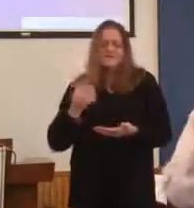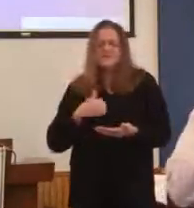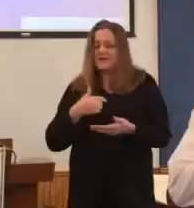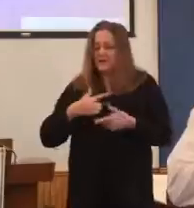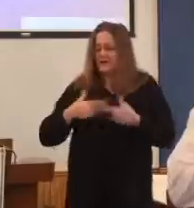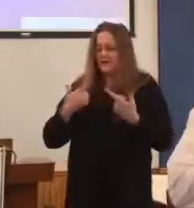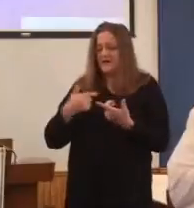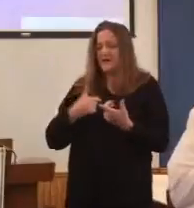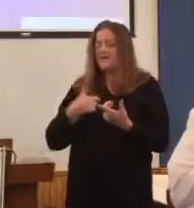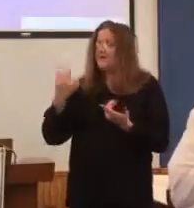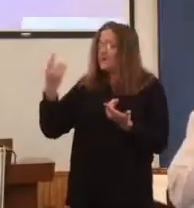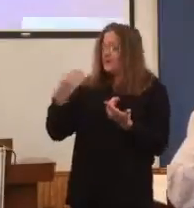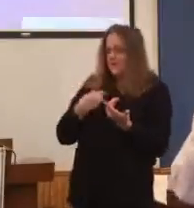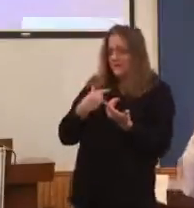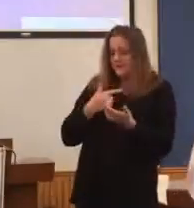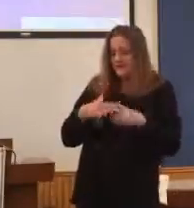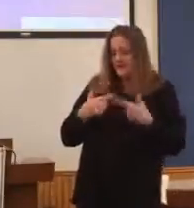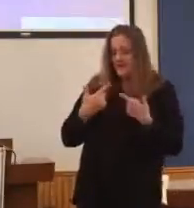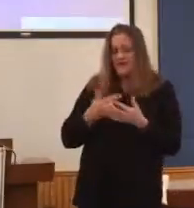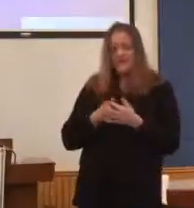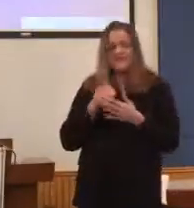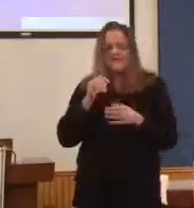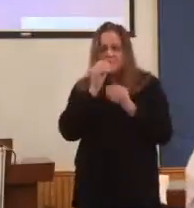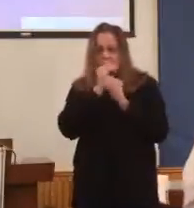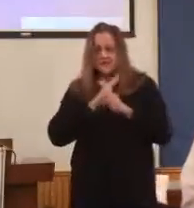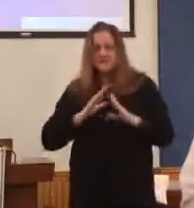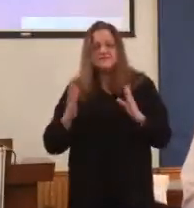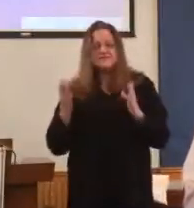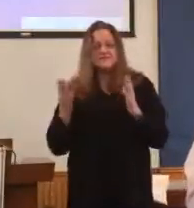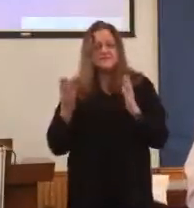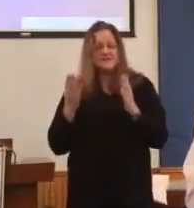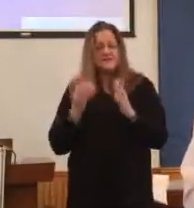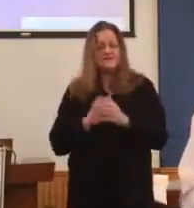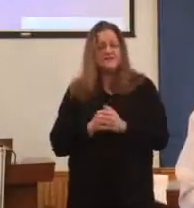that life that we've been given, that blessing that we've been given.